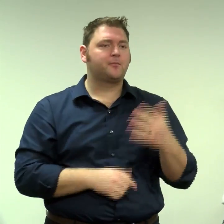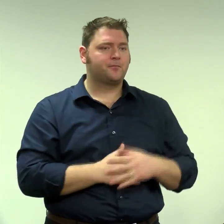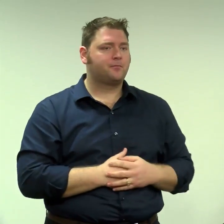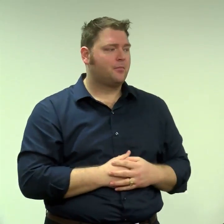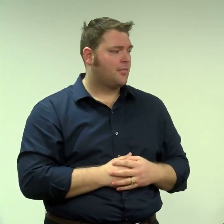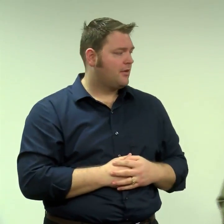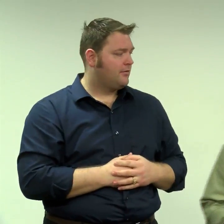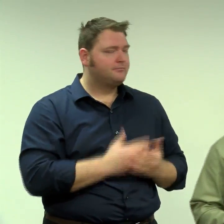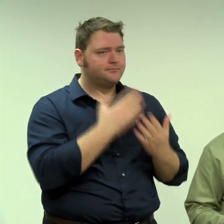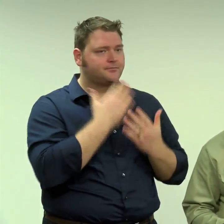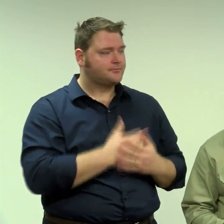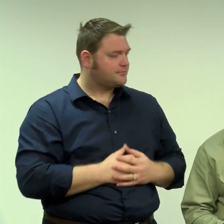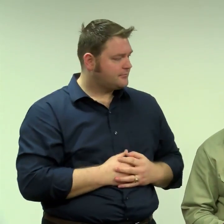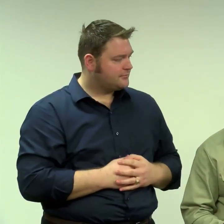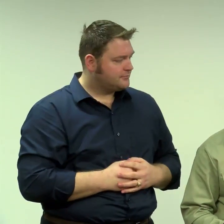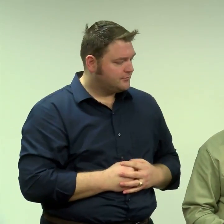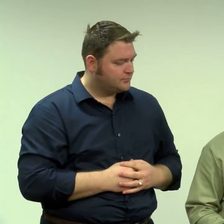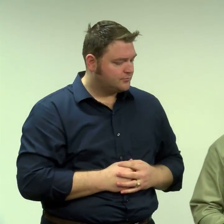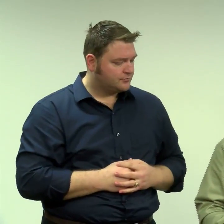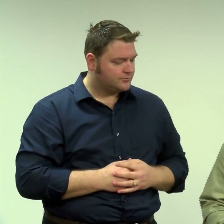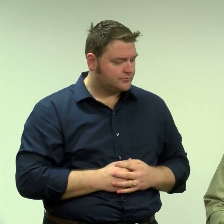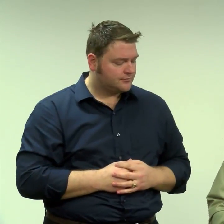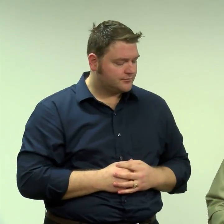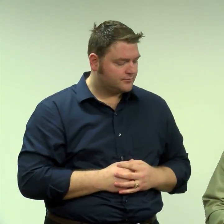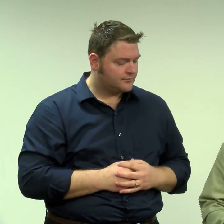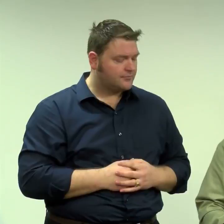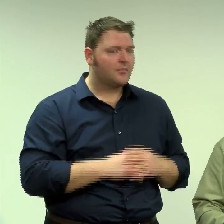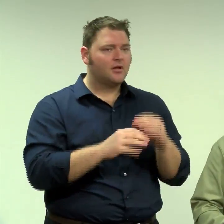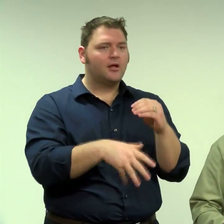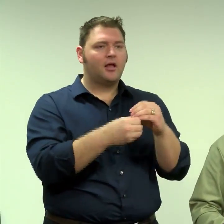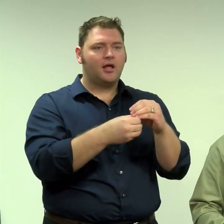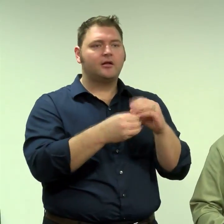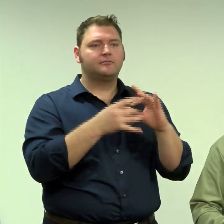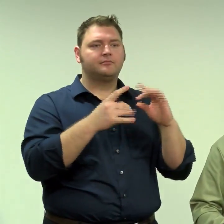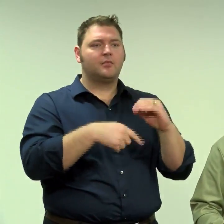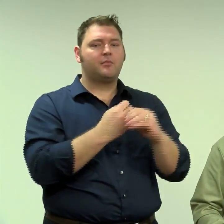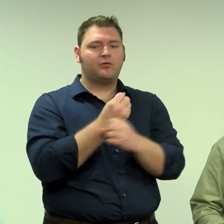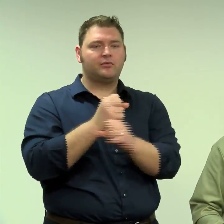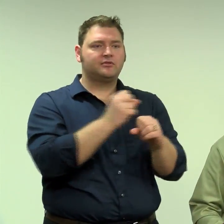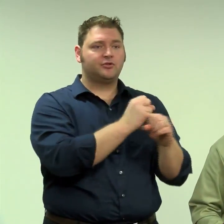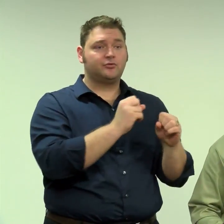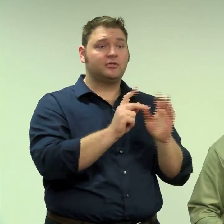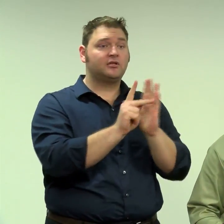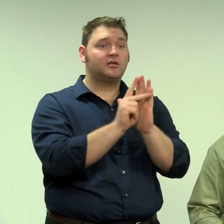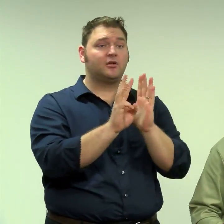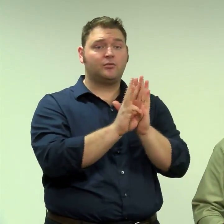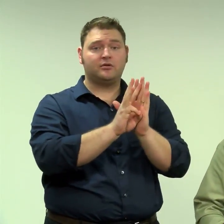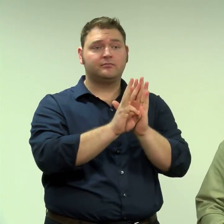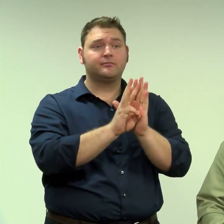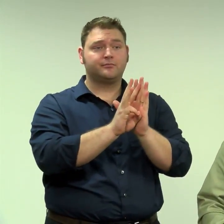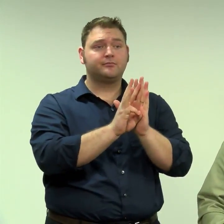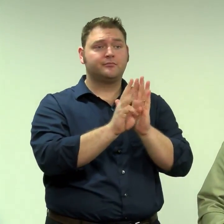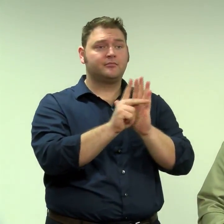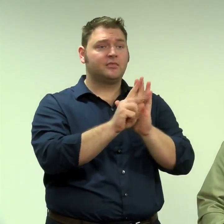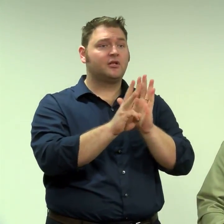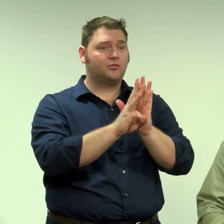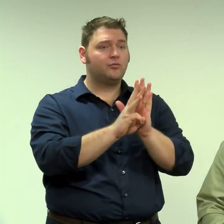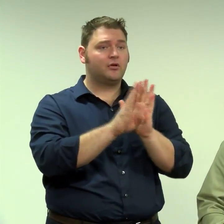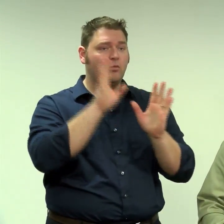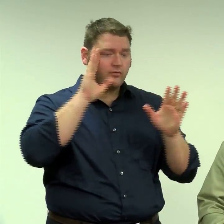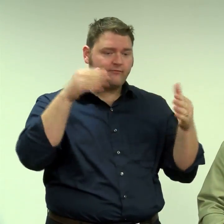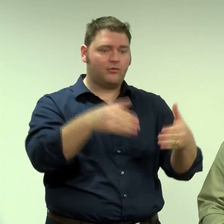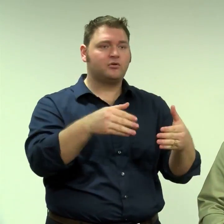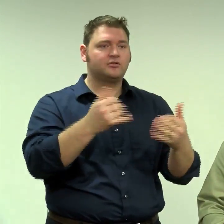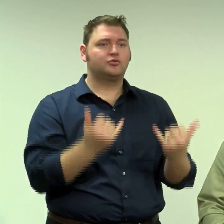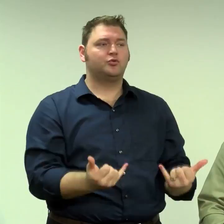An added note on rescues, and that is Kingwood would be a focal point for today.